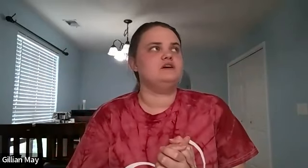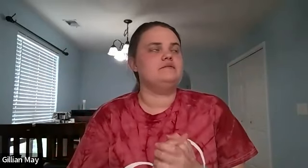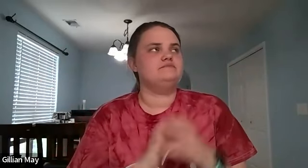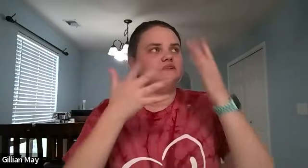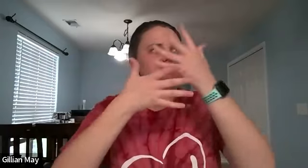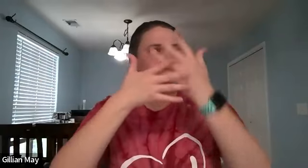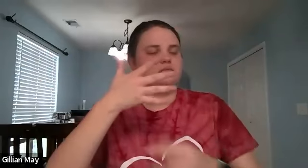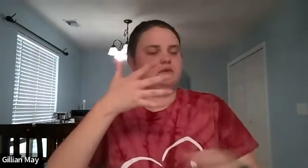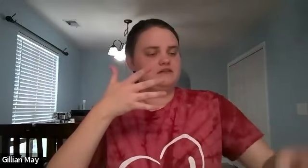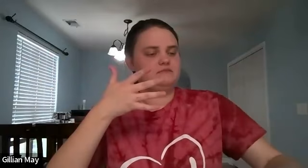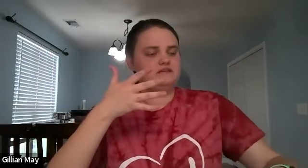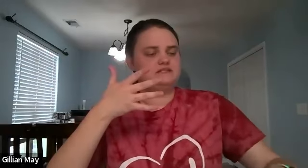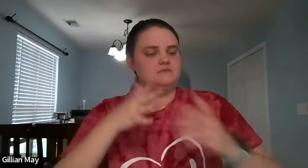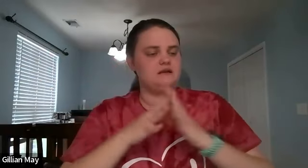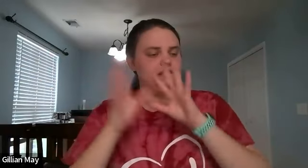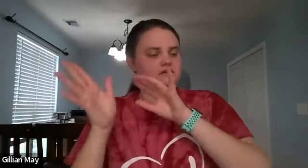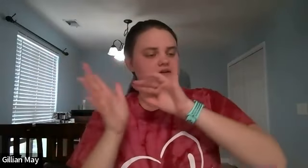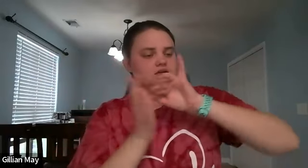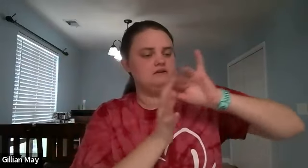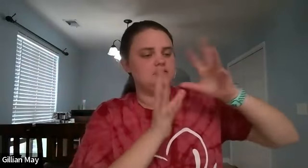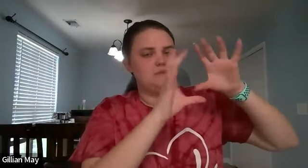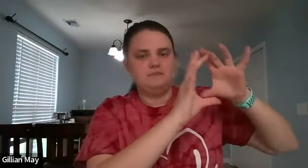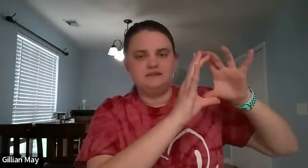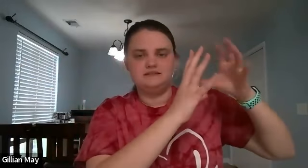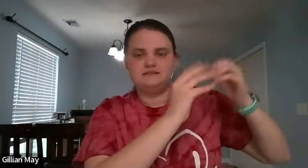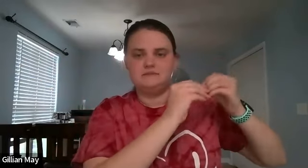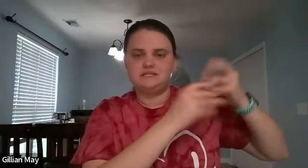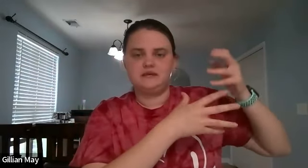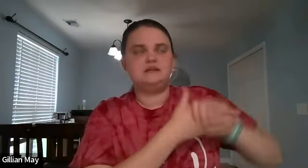I'm listing them. I have my list there, but I'm like, got my basics and I'm expanding.